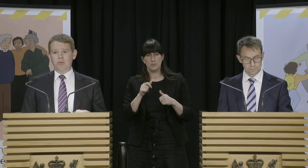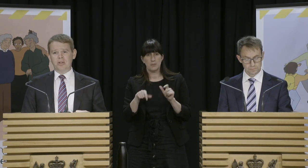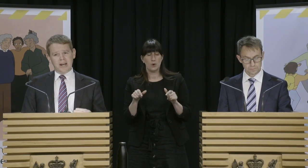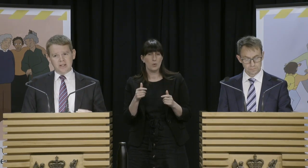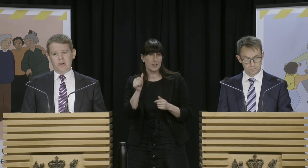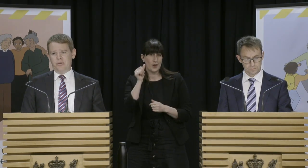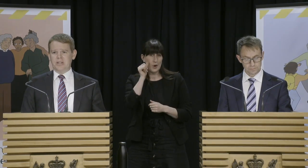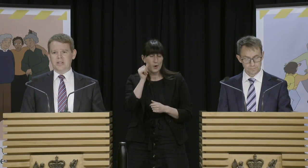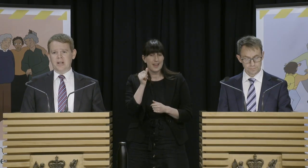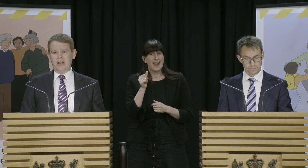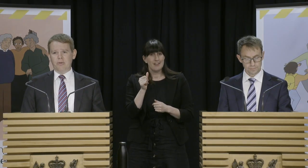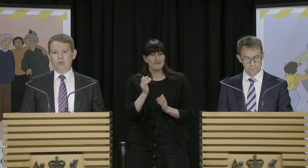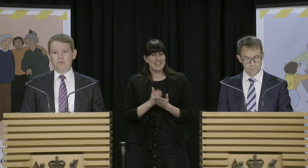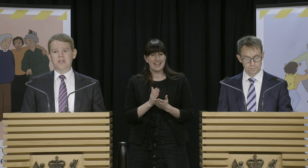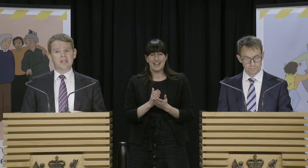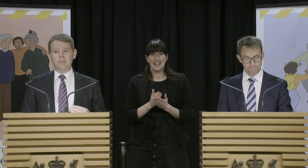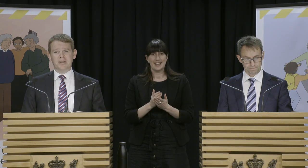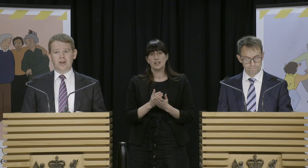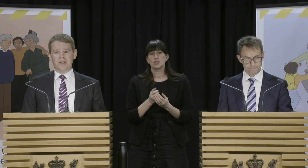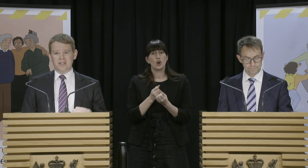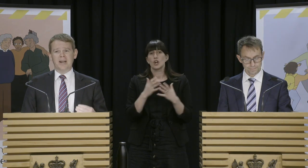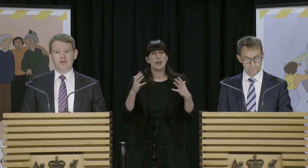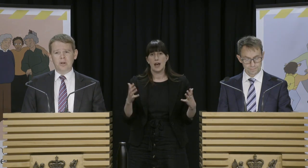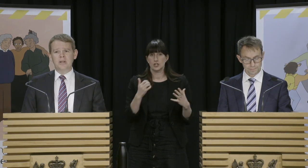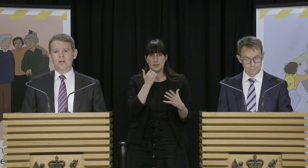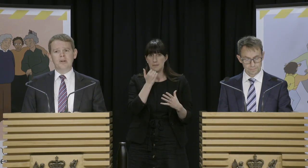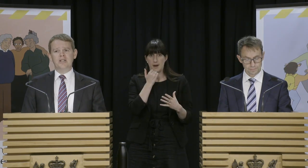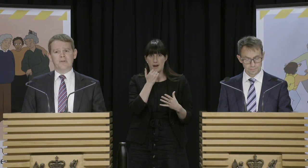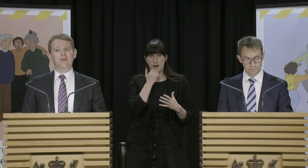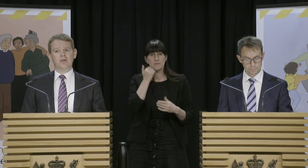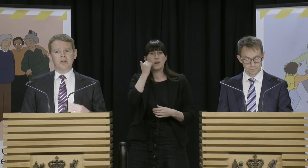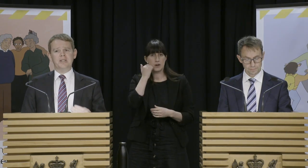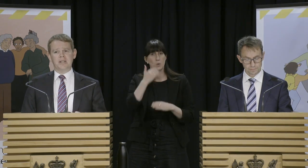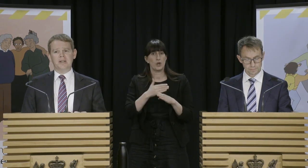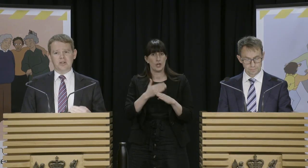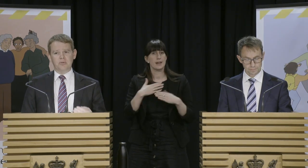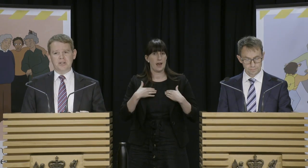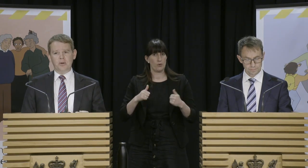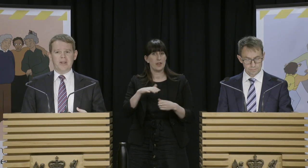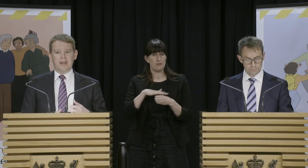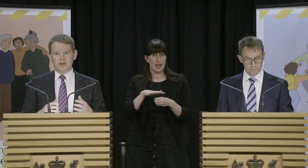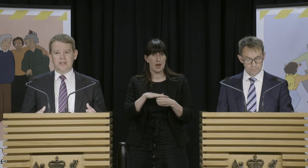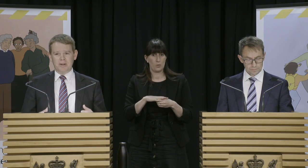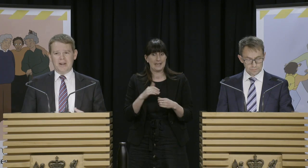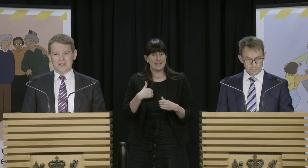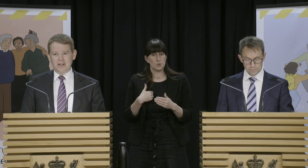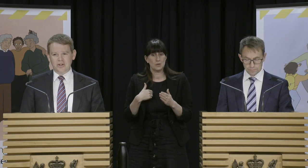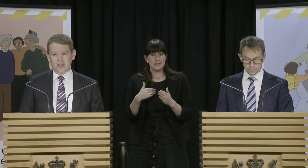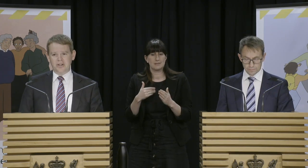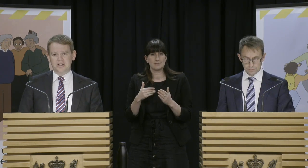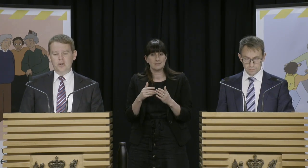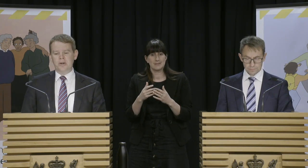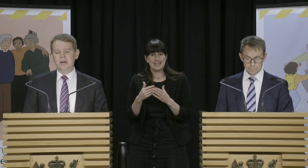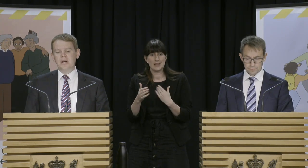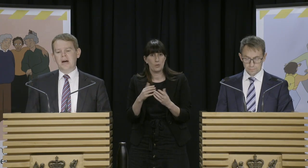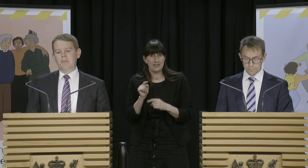are disproportionately underrepresented in our health workforce. That's something that I think as a country we need to focus on. We need to deal with that. That's not something vaccination's